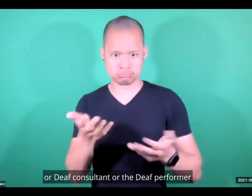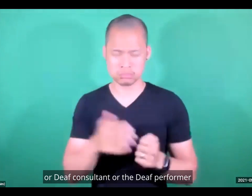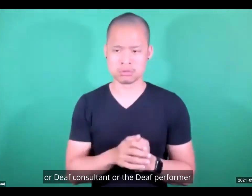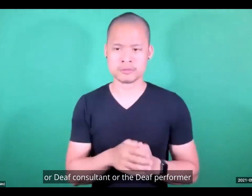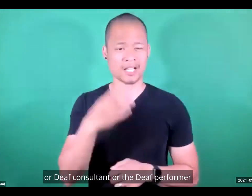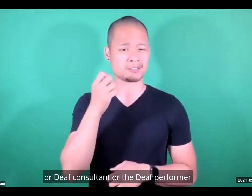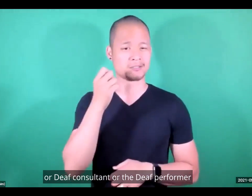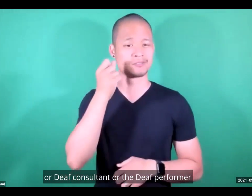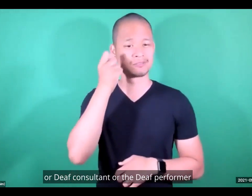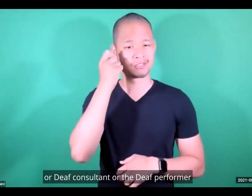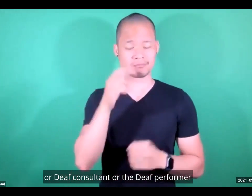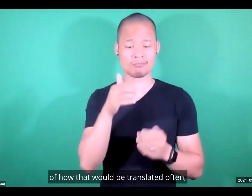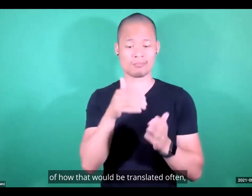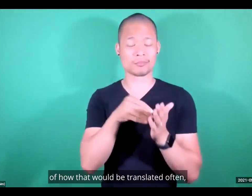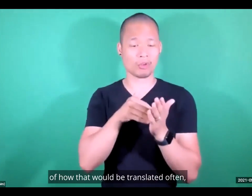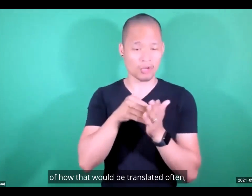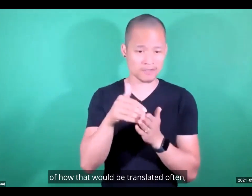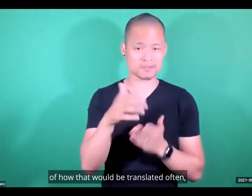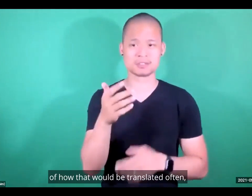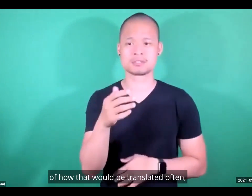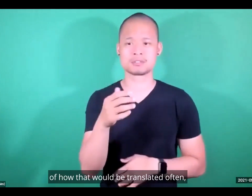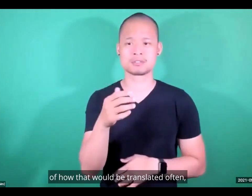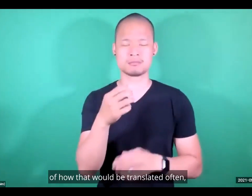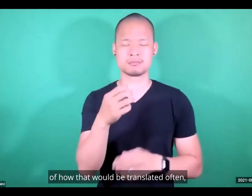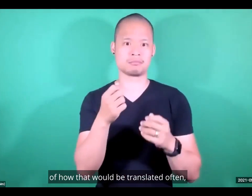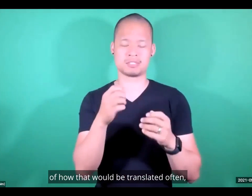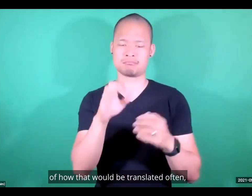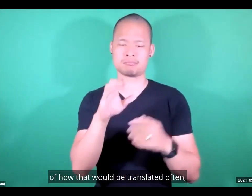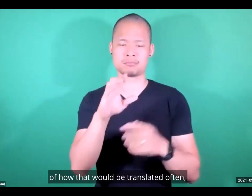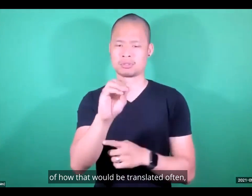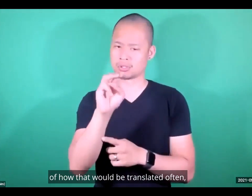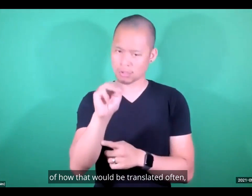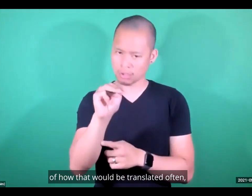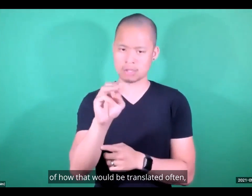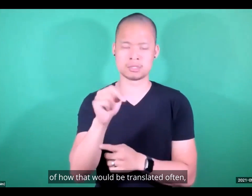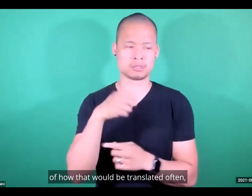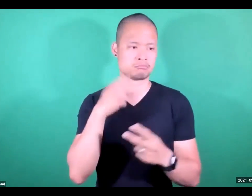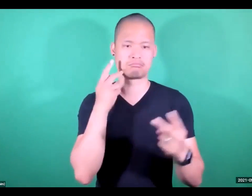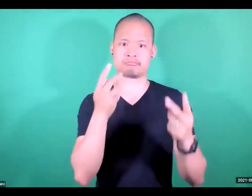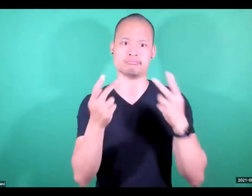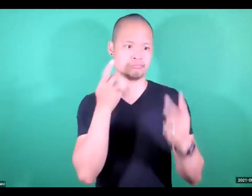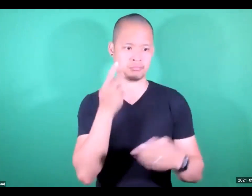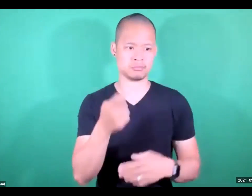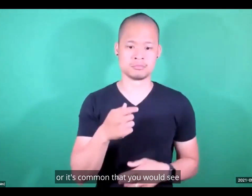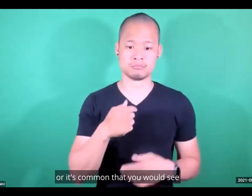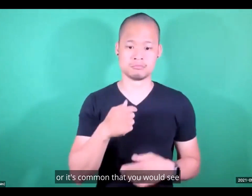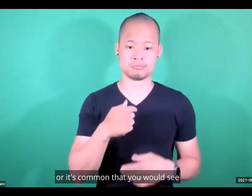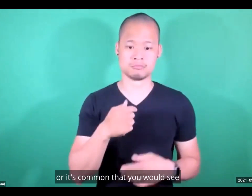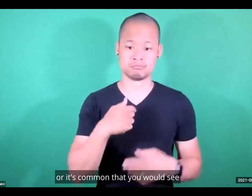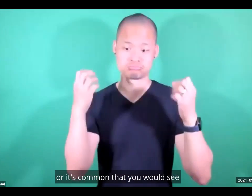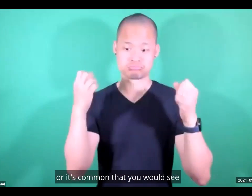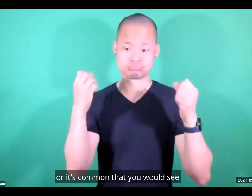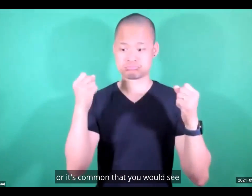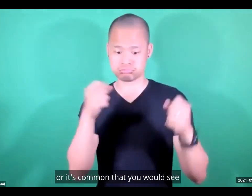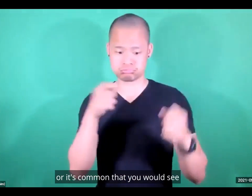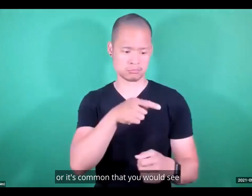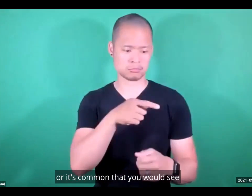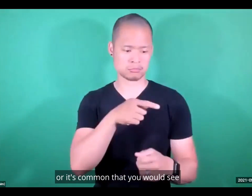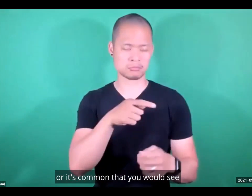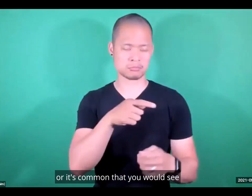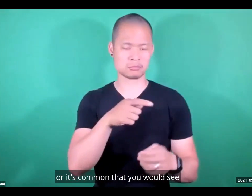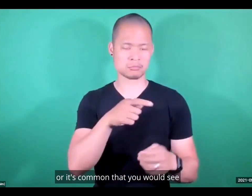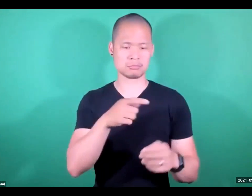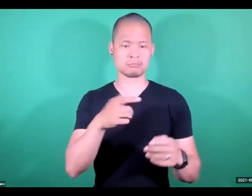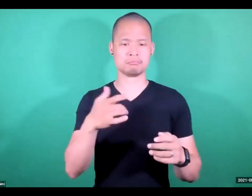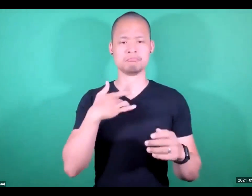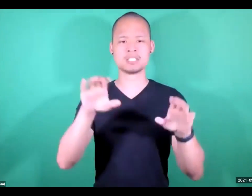consultant or the deaf performer of how that would be translated. Often, or it's common that you would